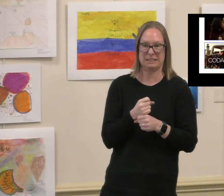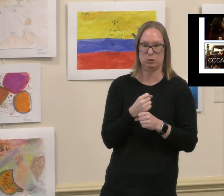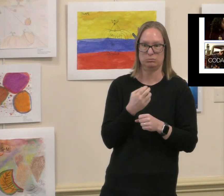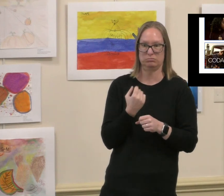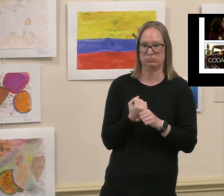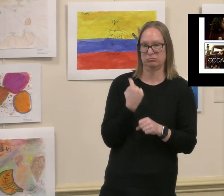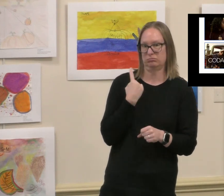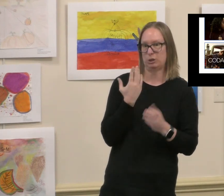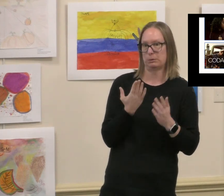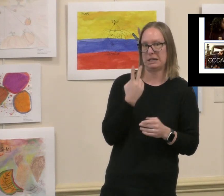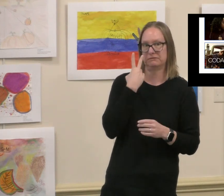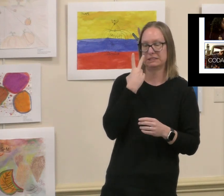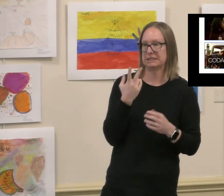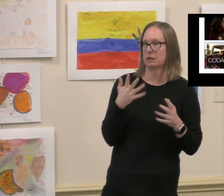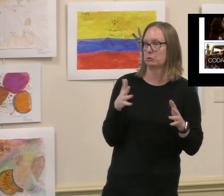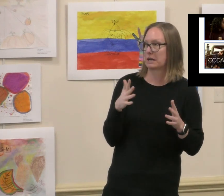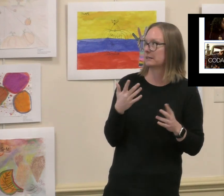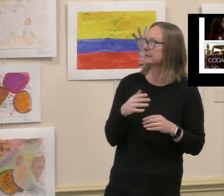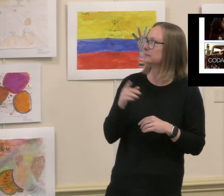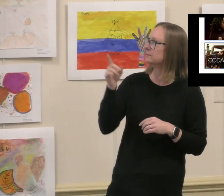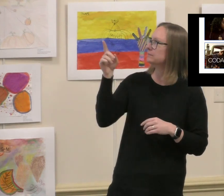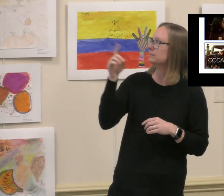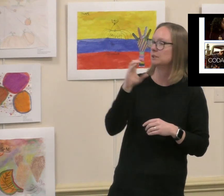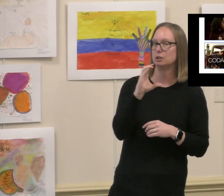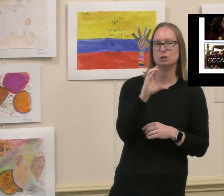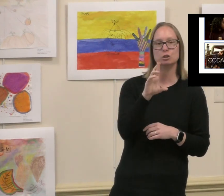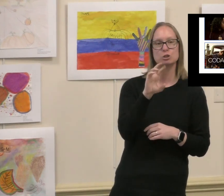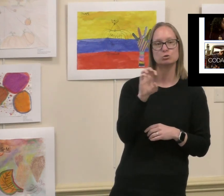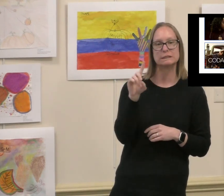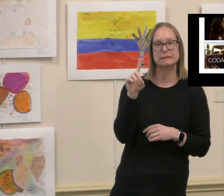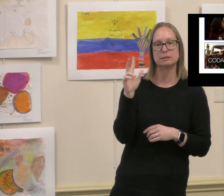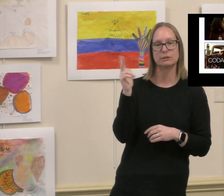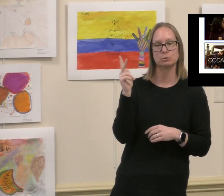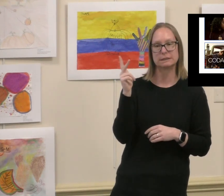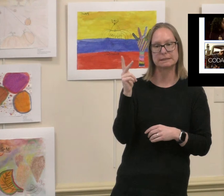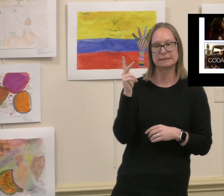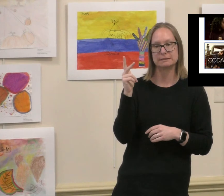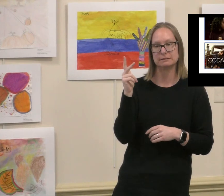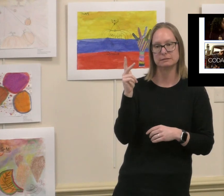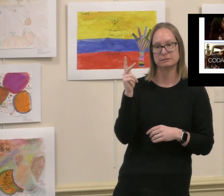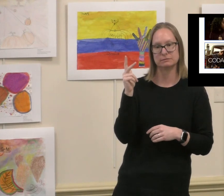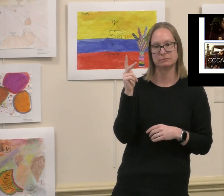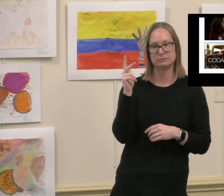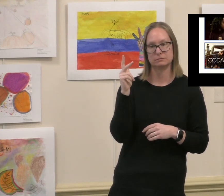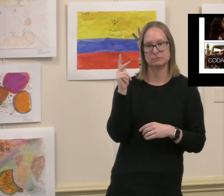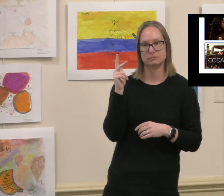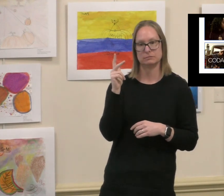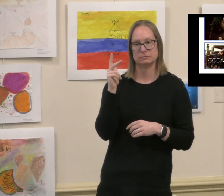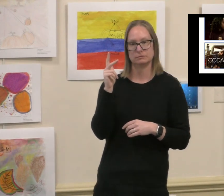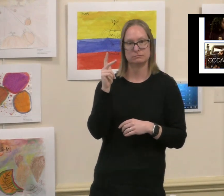These pictures on the screen just represent a few that are out this year. The top left corner is Creed 3.